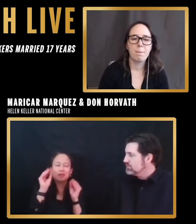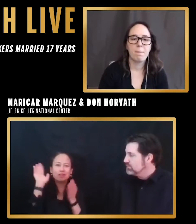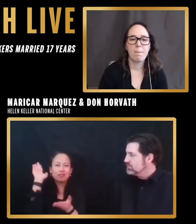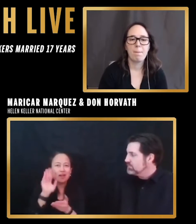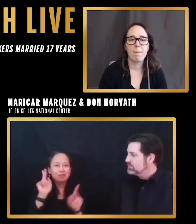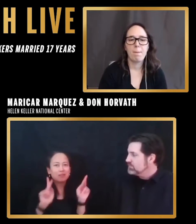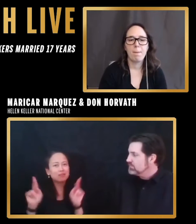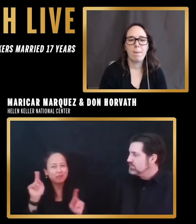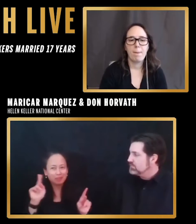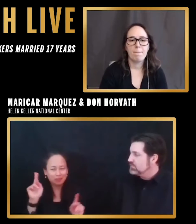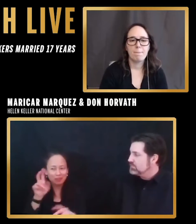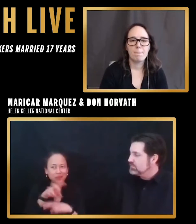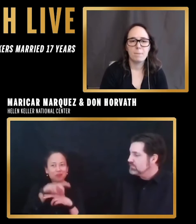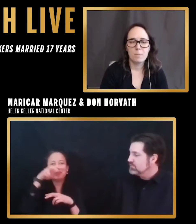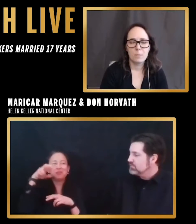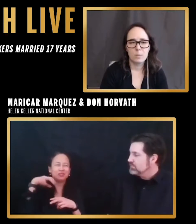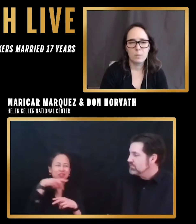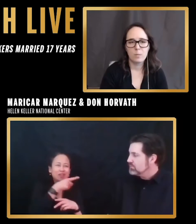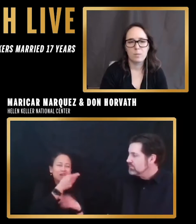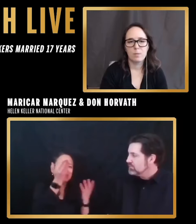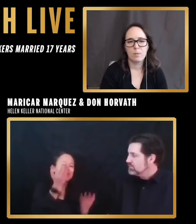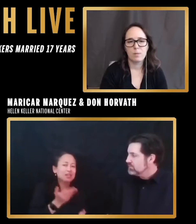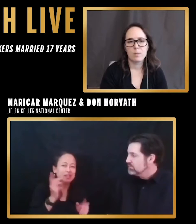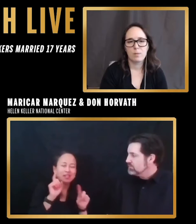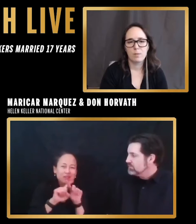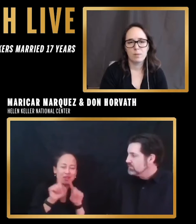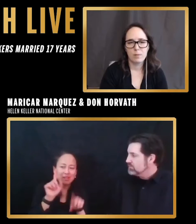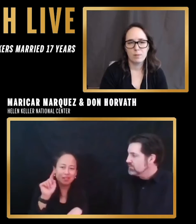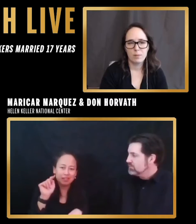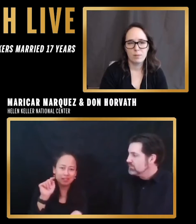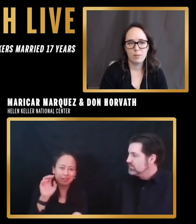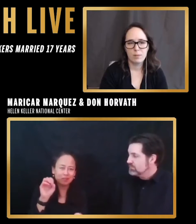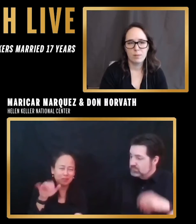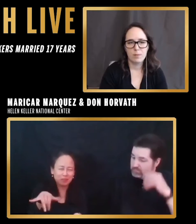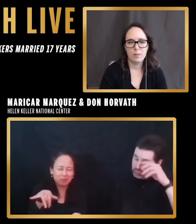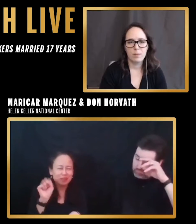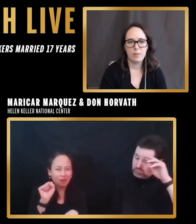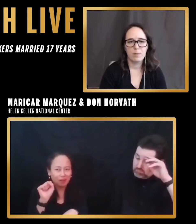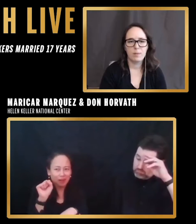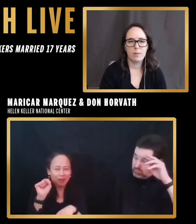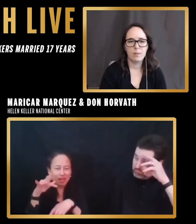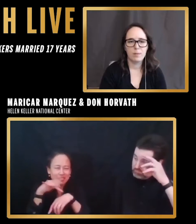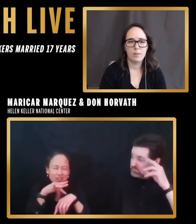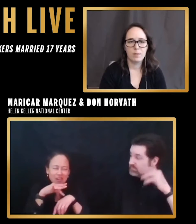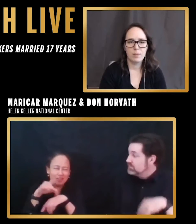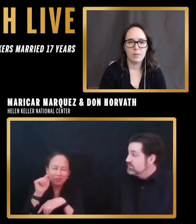So we got there early in the morning because it was less crowded. We